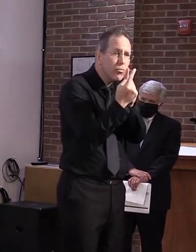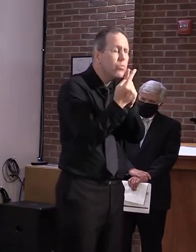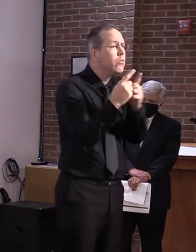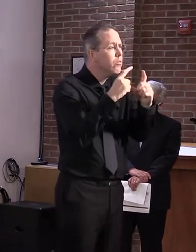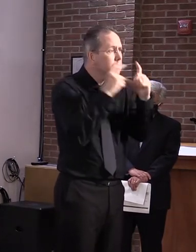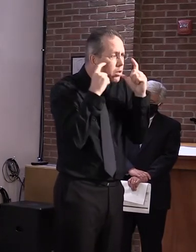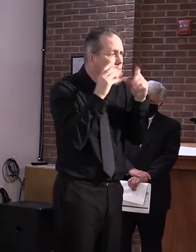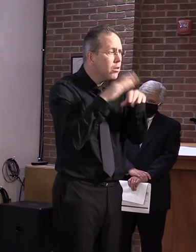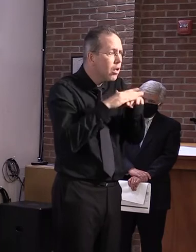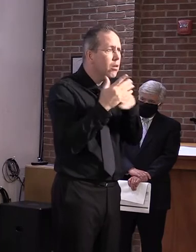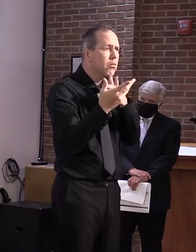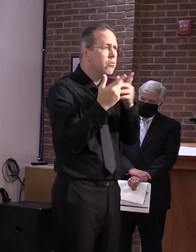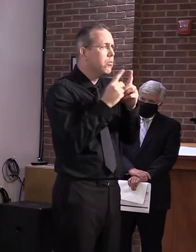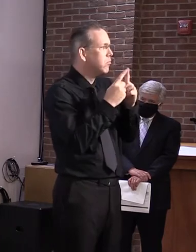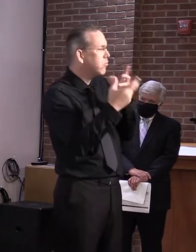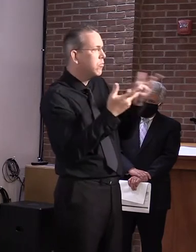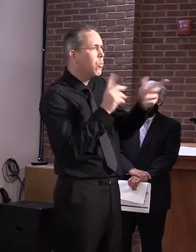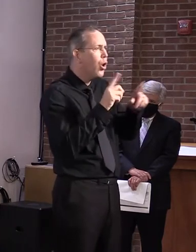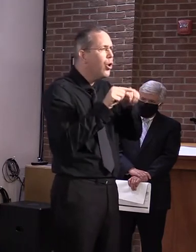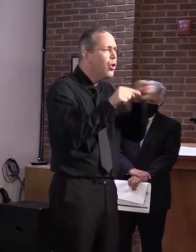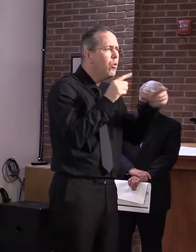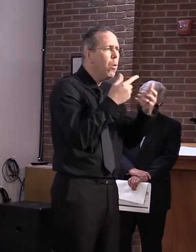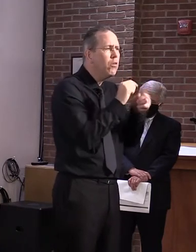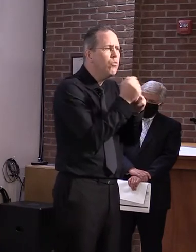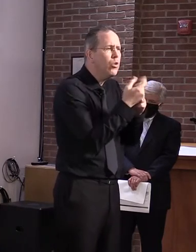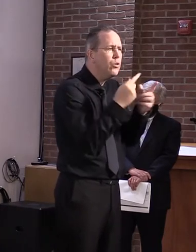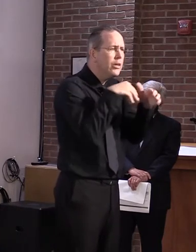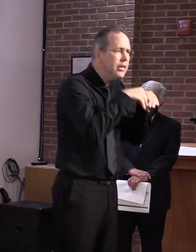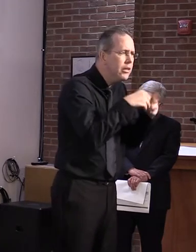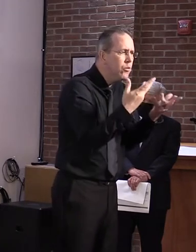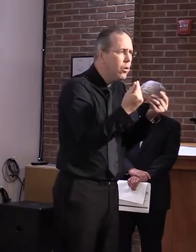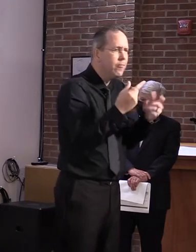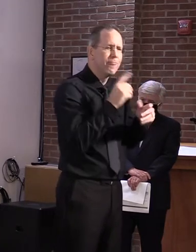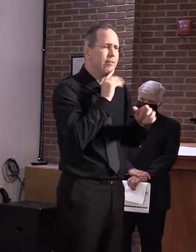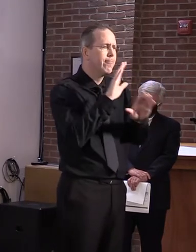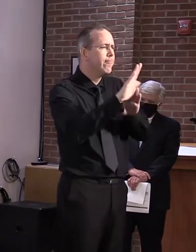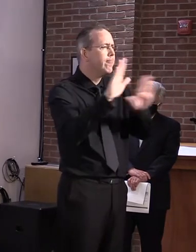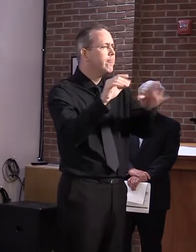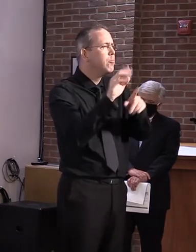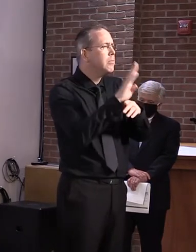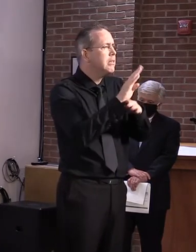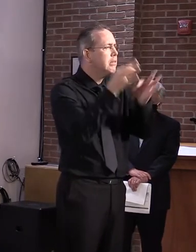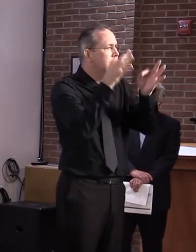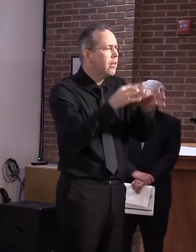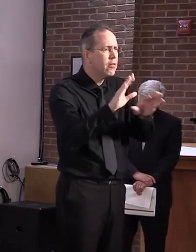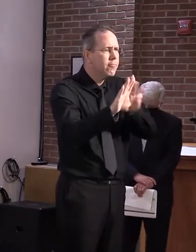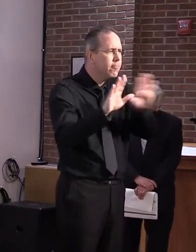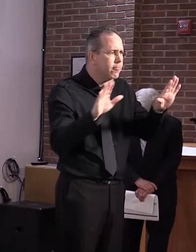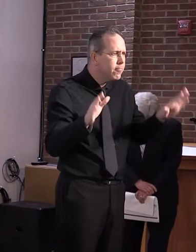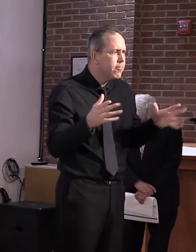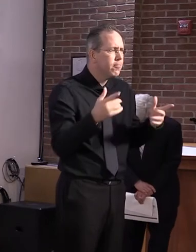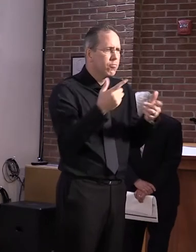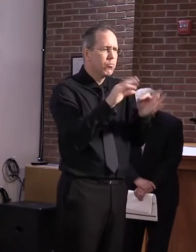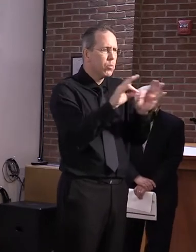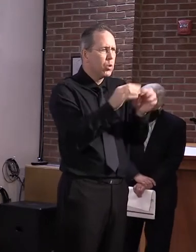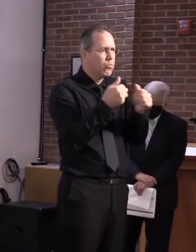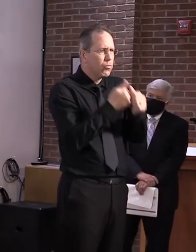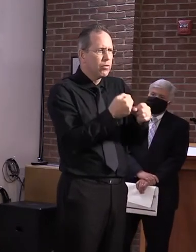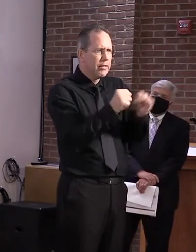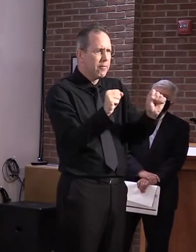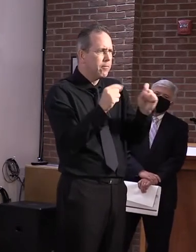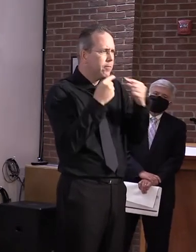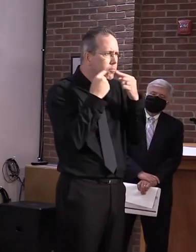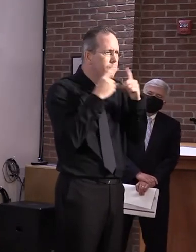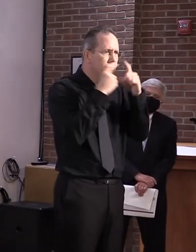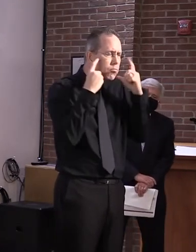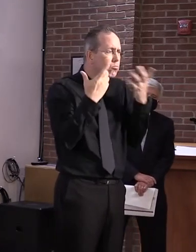Until this proves to be not the case, where our numbers are not showing that we're having compliance, then we'll